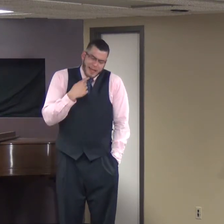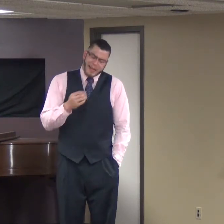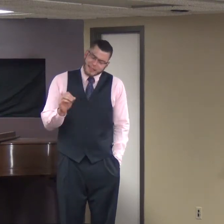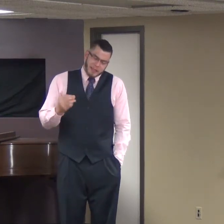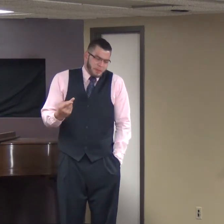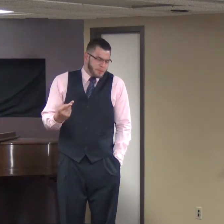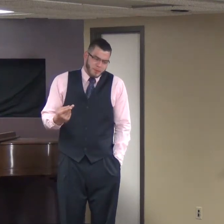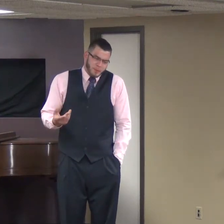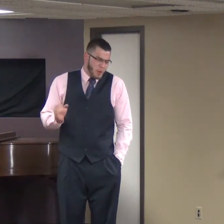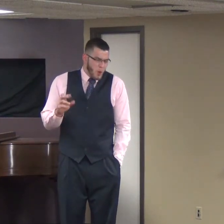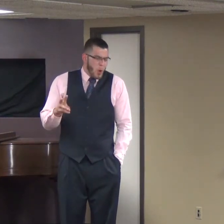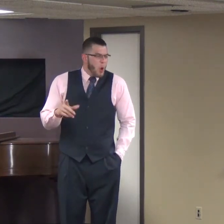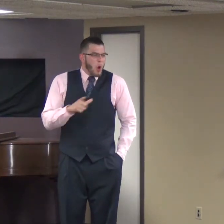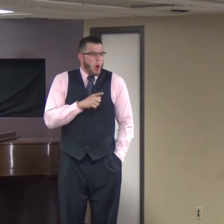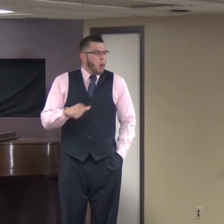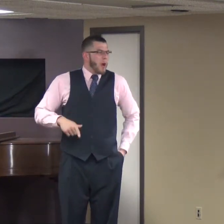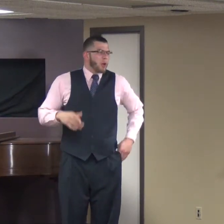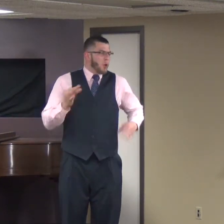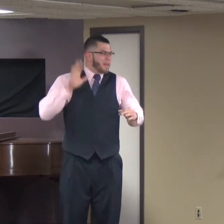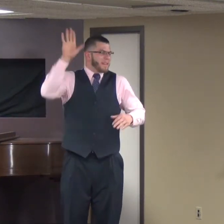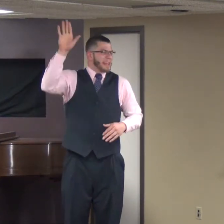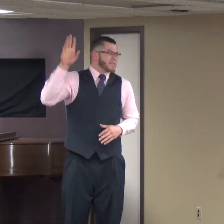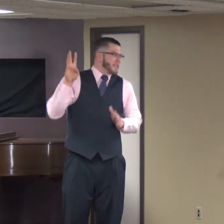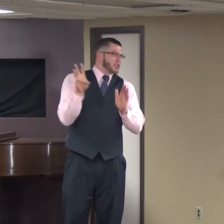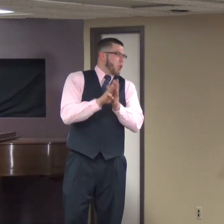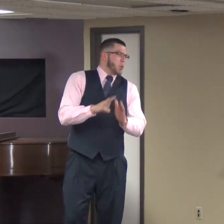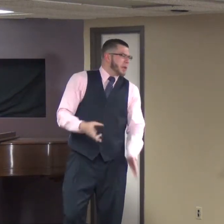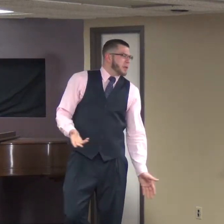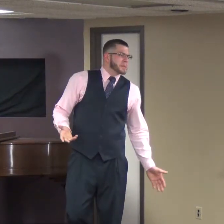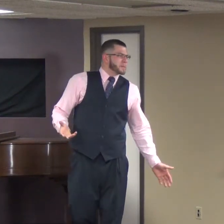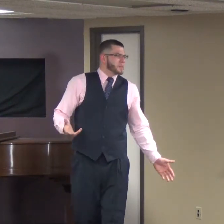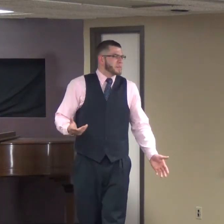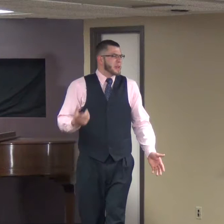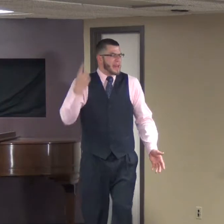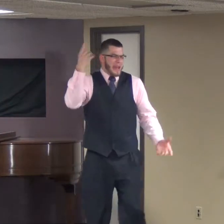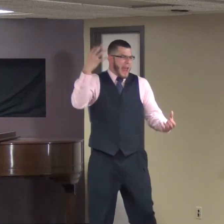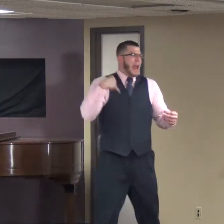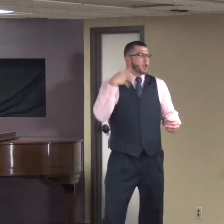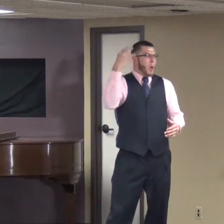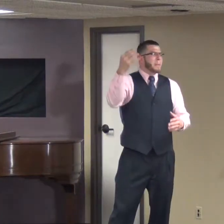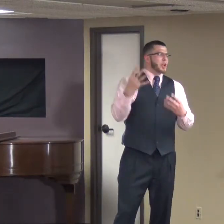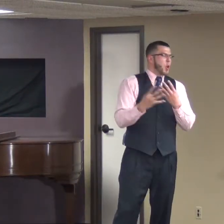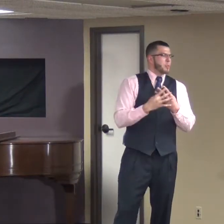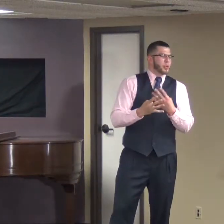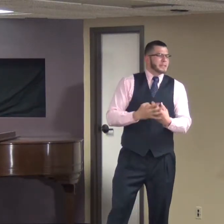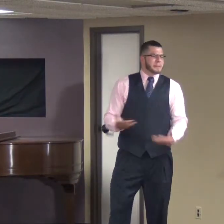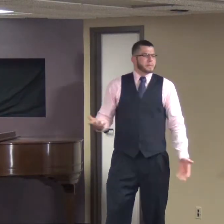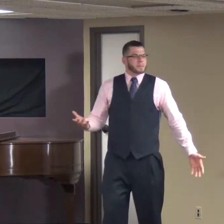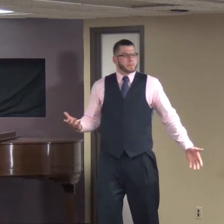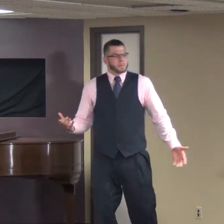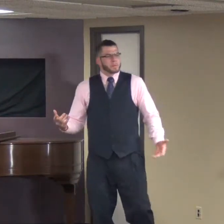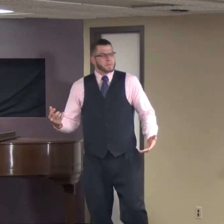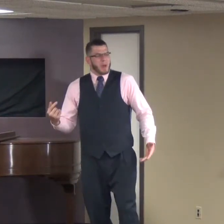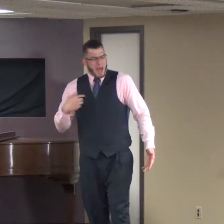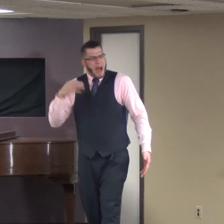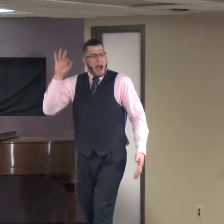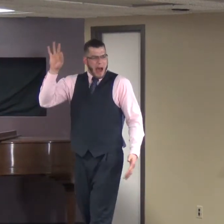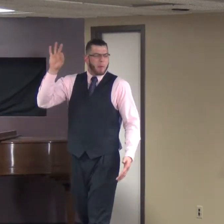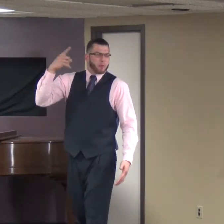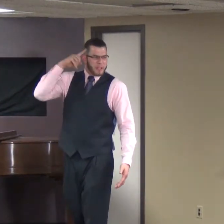I said, oh well, Lord, if it's your will and you want me to go to prison, I'm going to preach